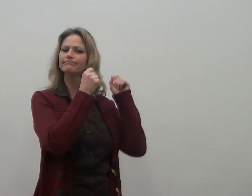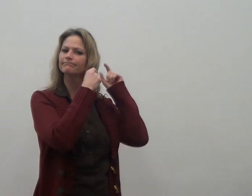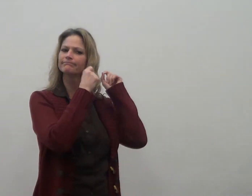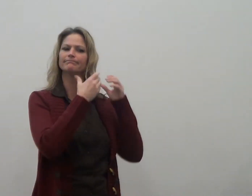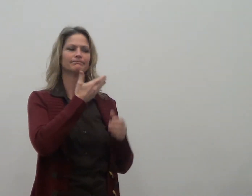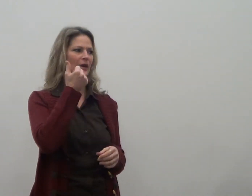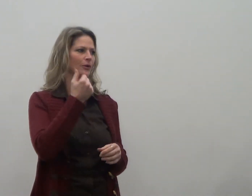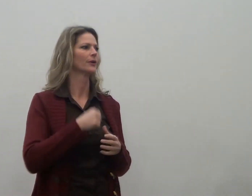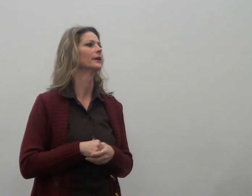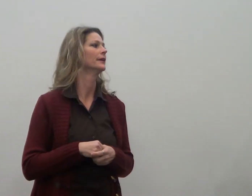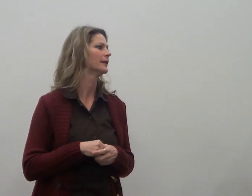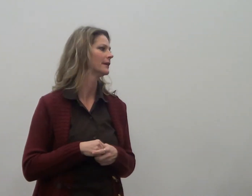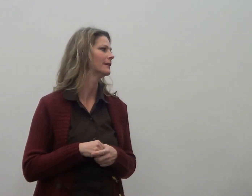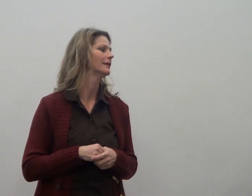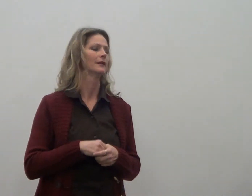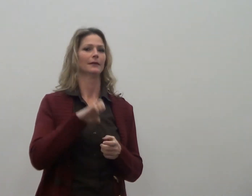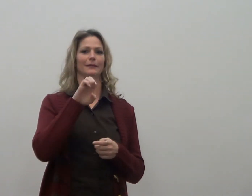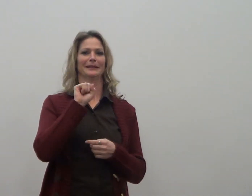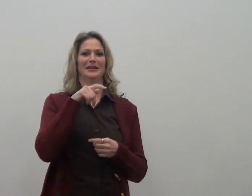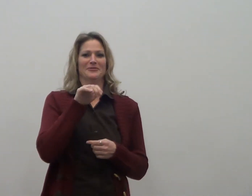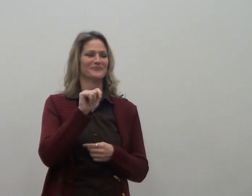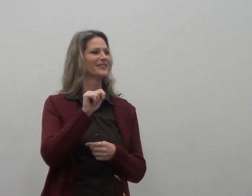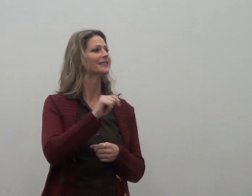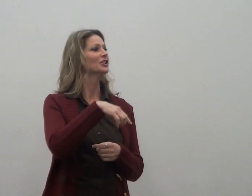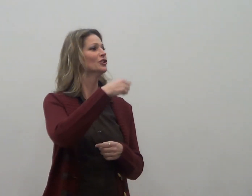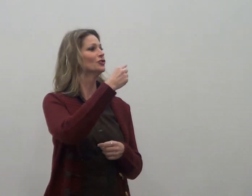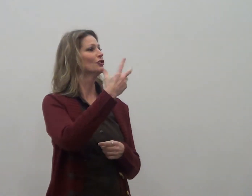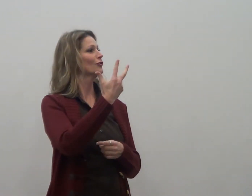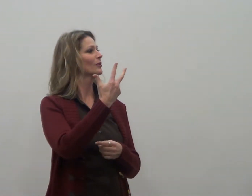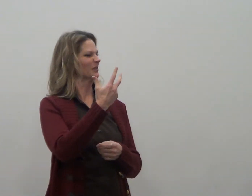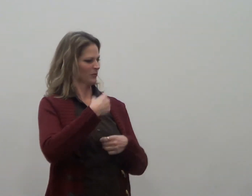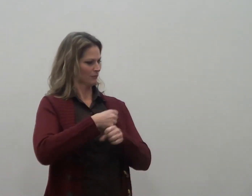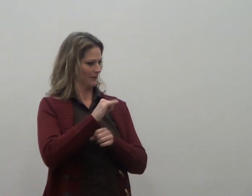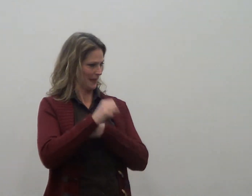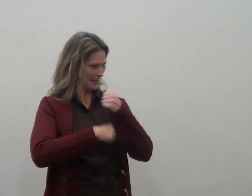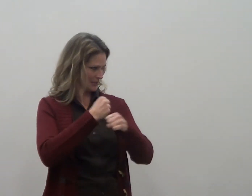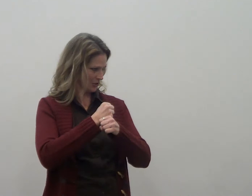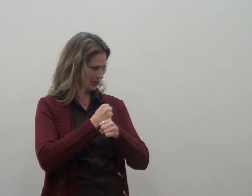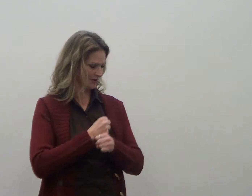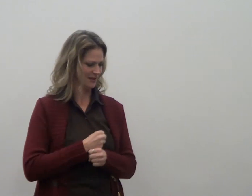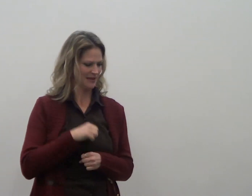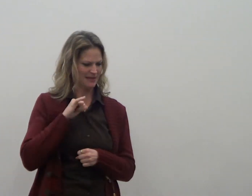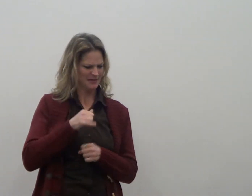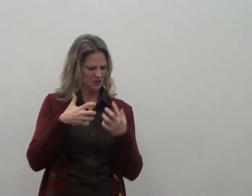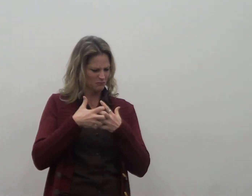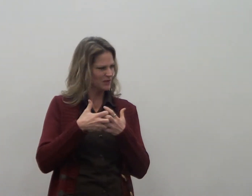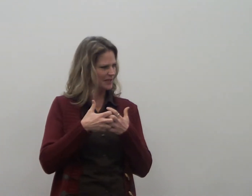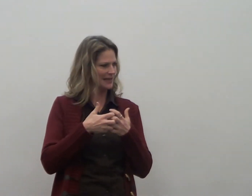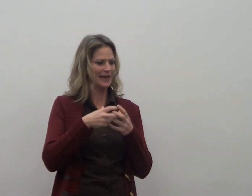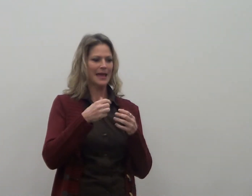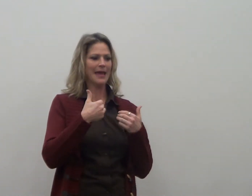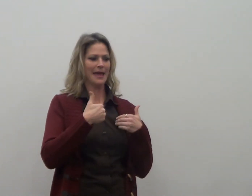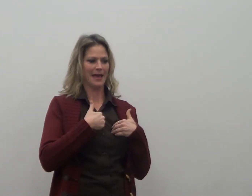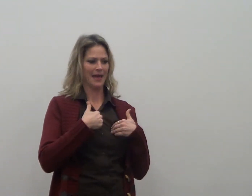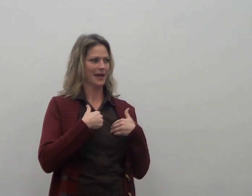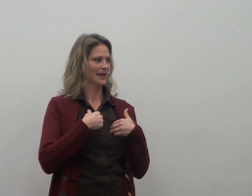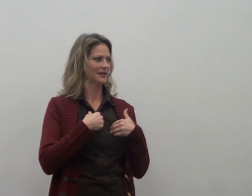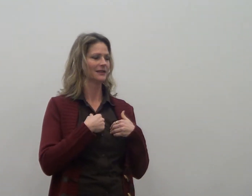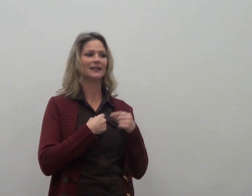Also that year, the ES Print 3G was introduced. This was the first processor that had the Telcor built in, so that way it